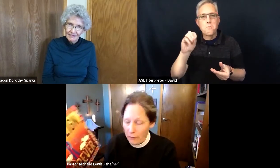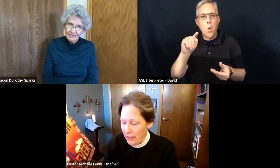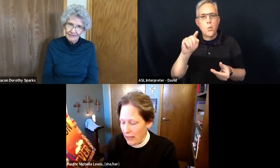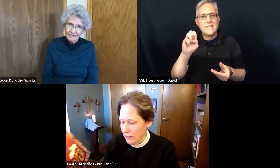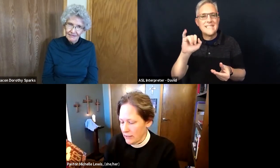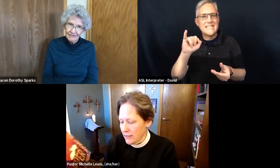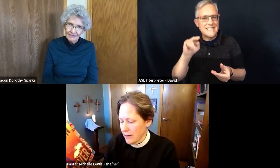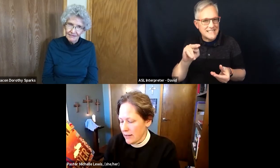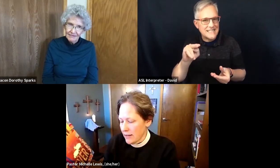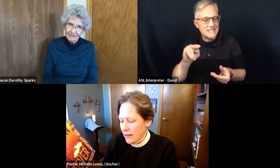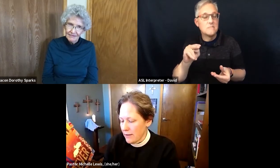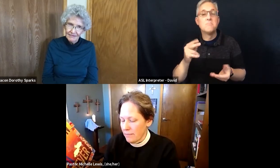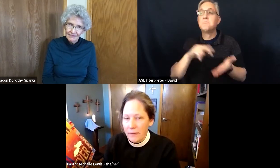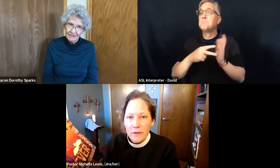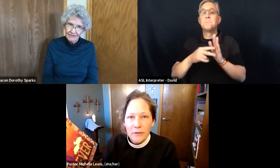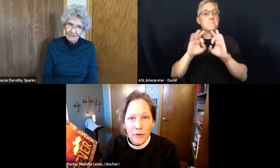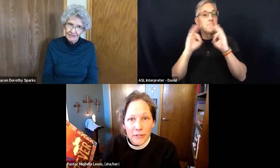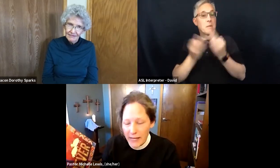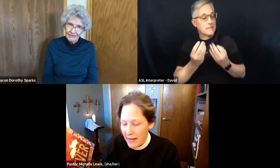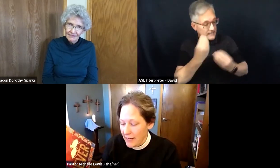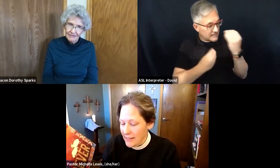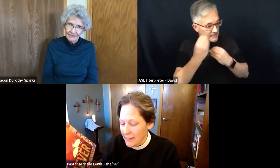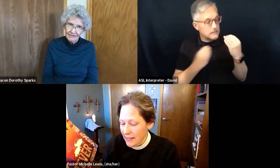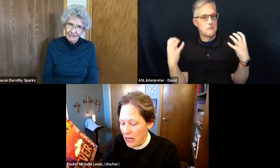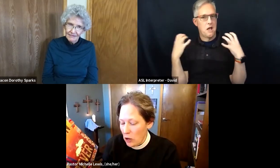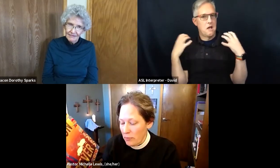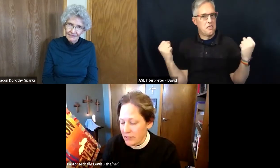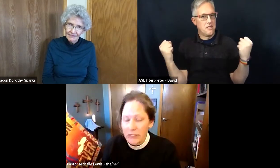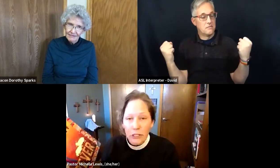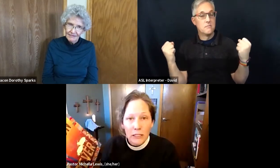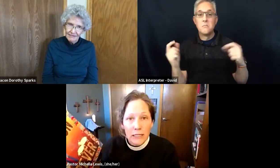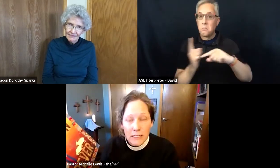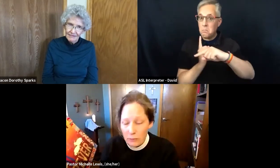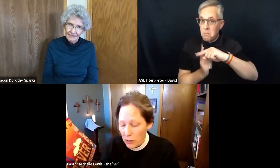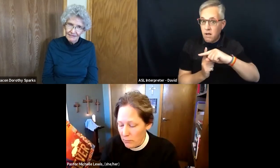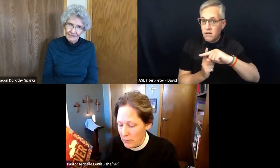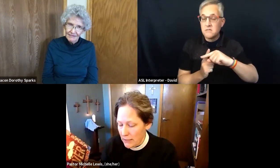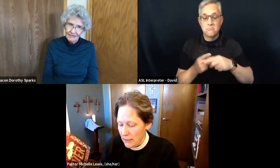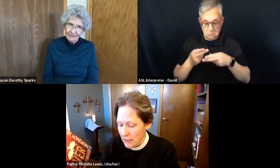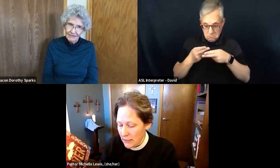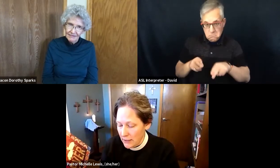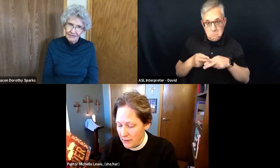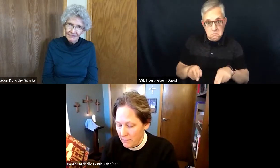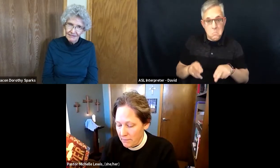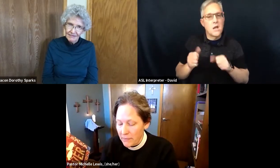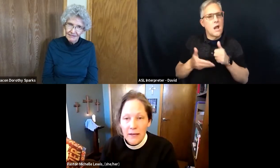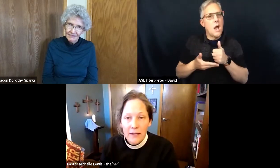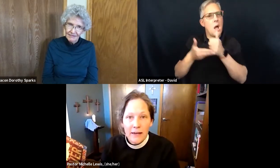for the family, that is, those eggs can help start a small business.